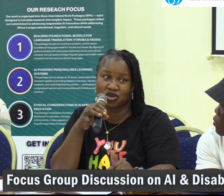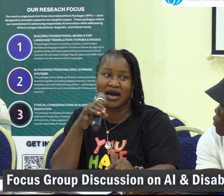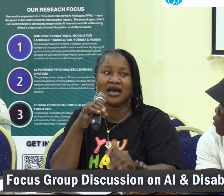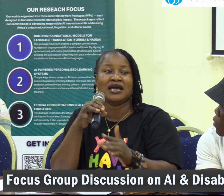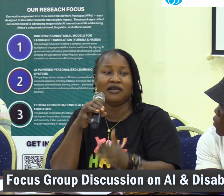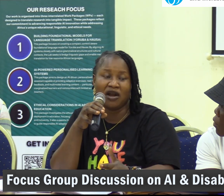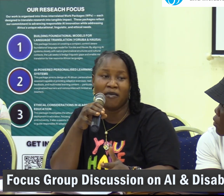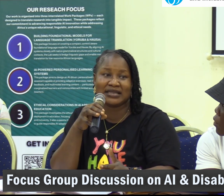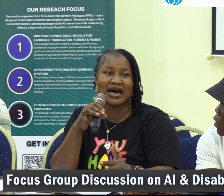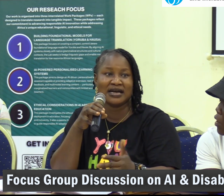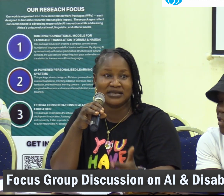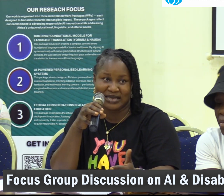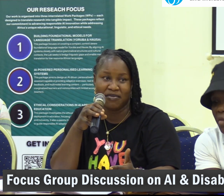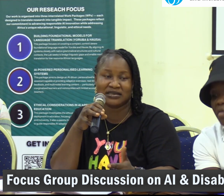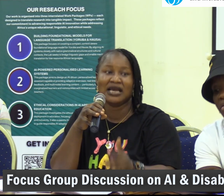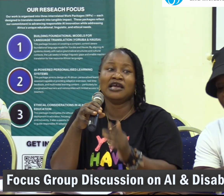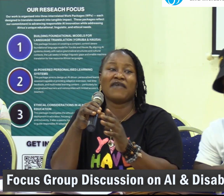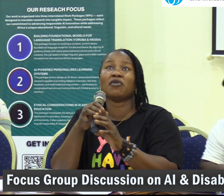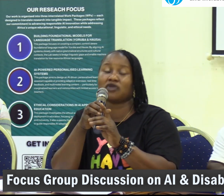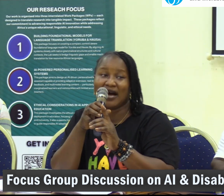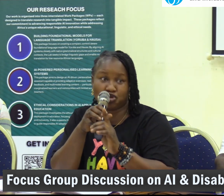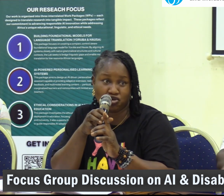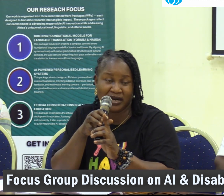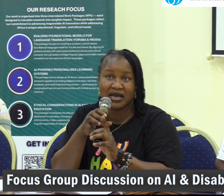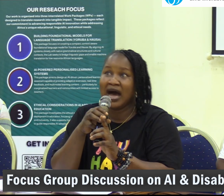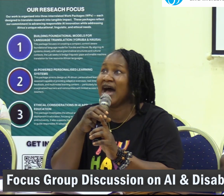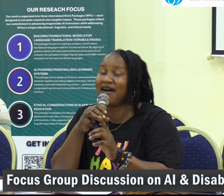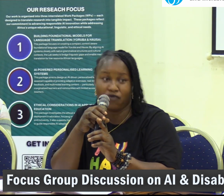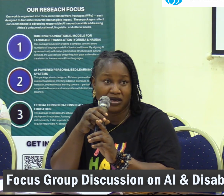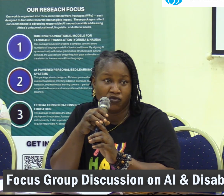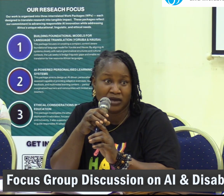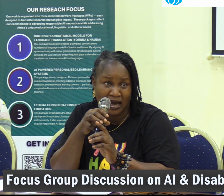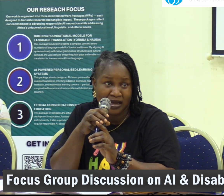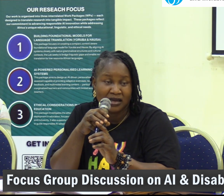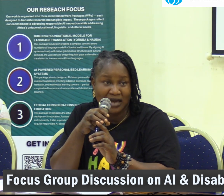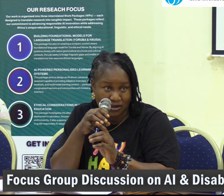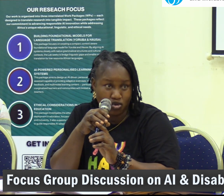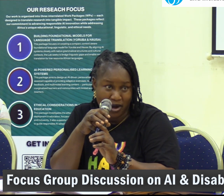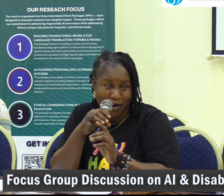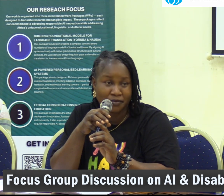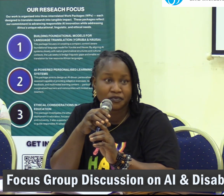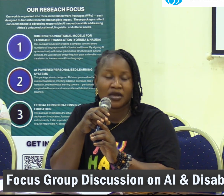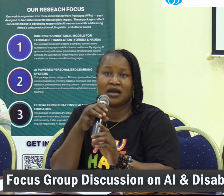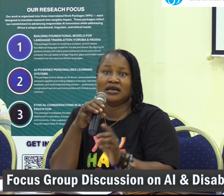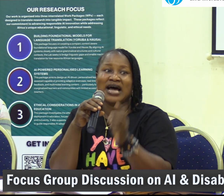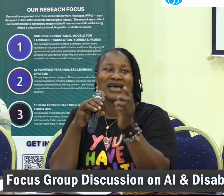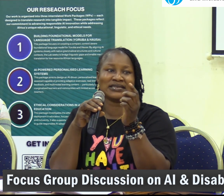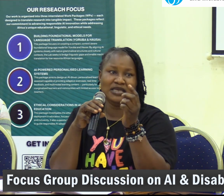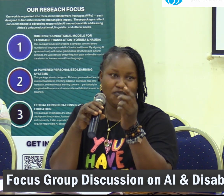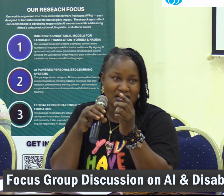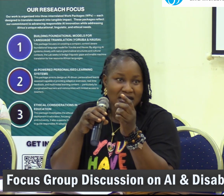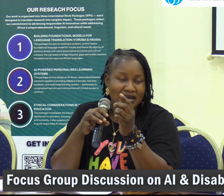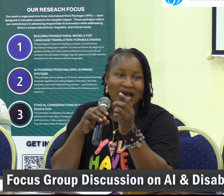with intellectual developmental disability. In fact, most of our children, I have one in our school now,